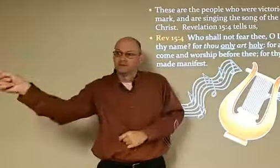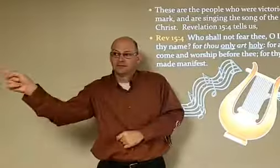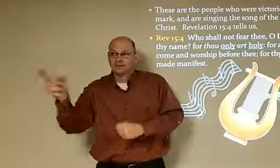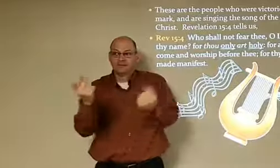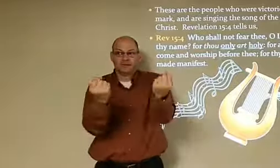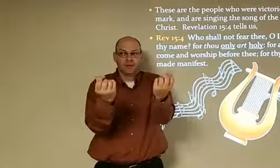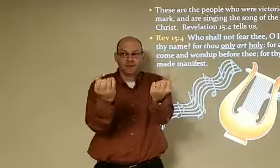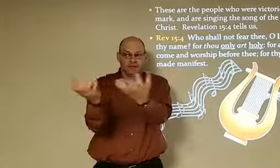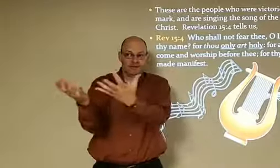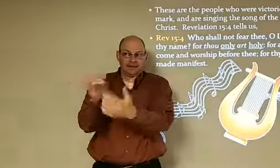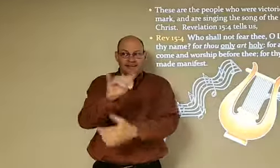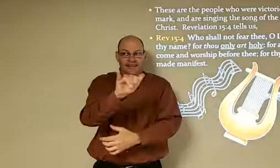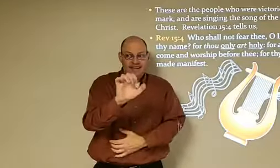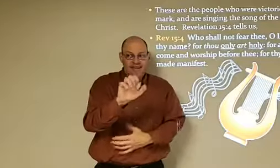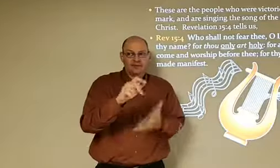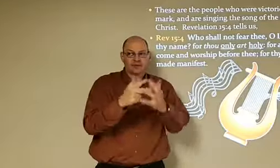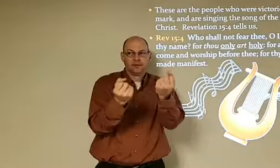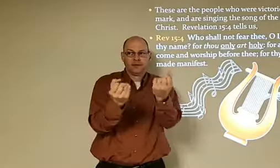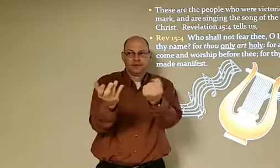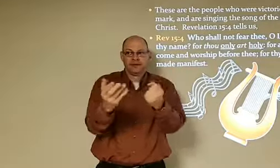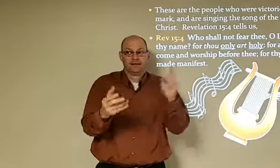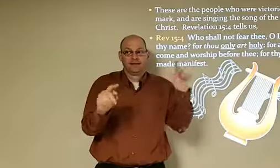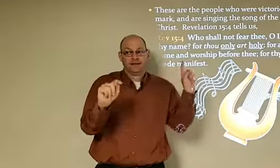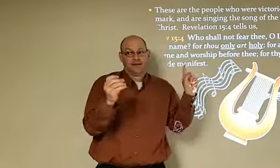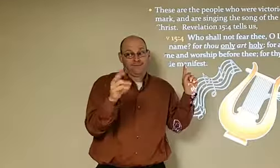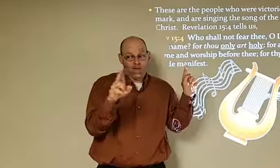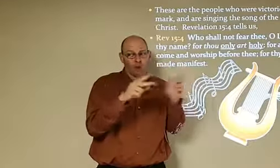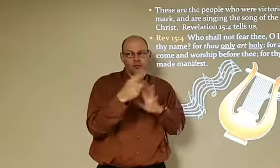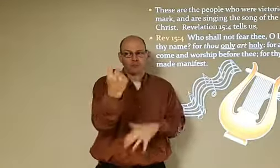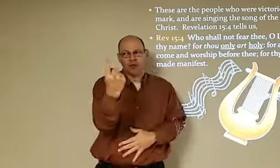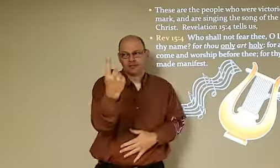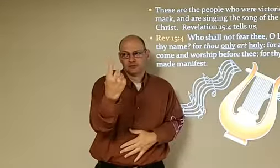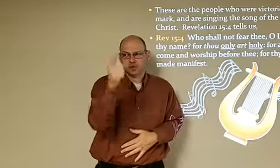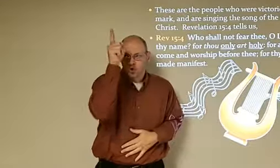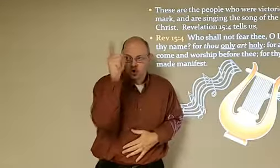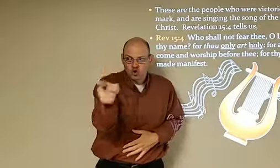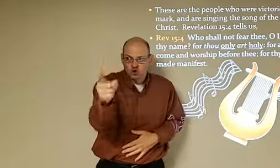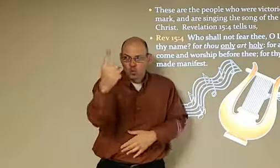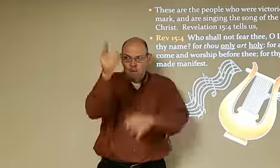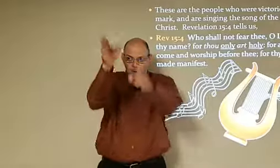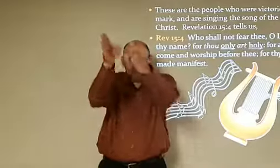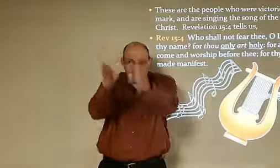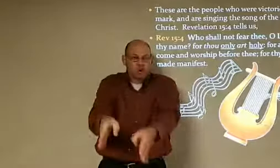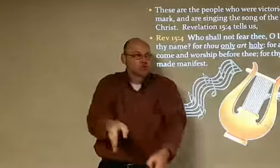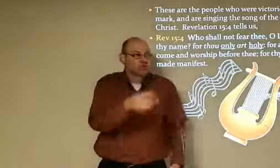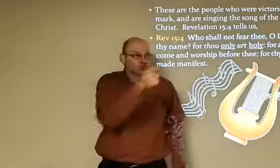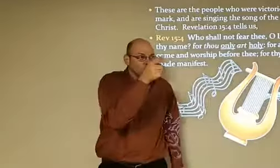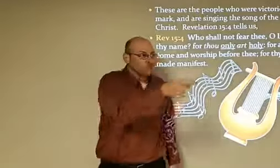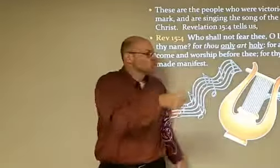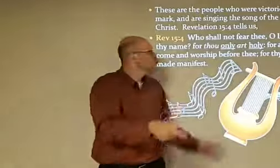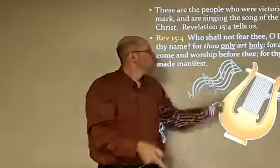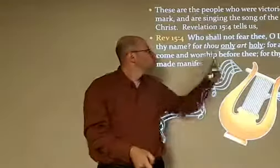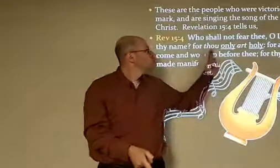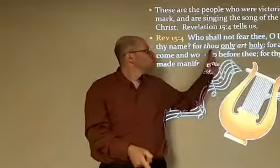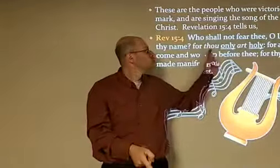If it was the, T-H-E-E, it would be many. But it says thou. T-H-O-U. Thou. It means